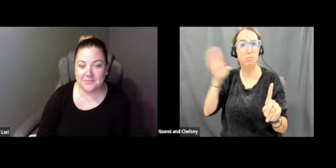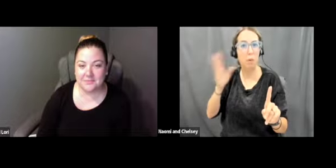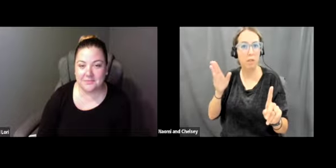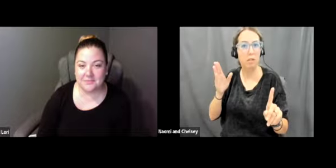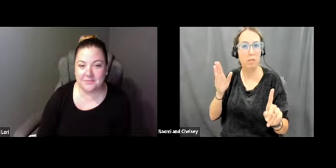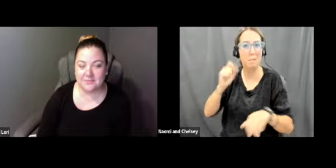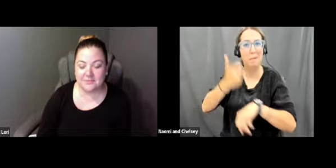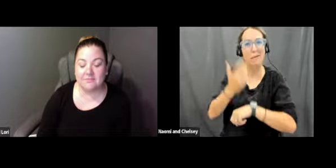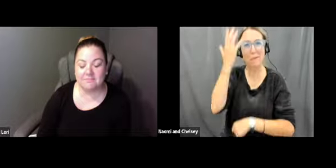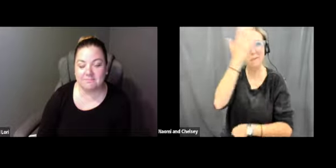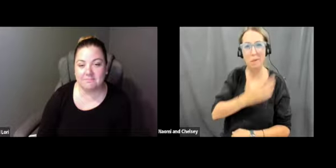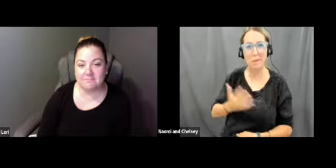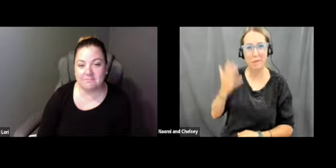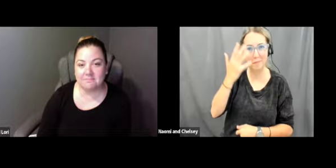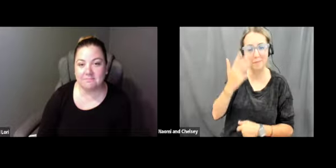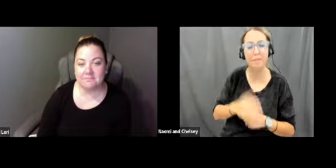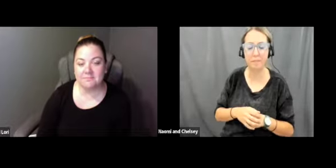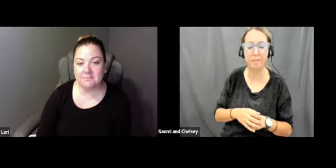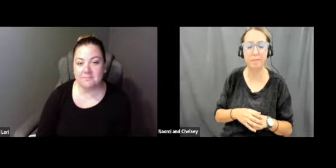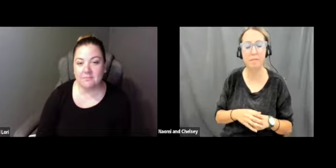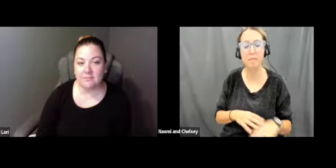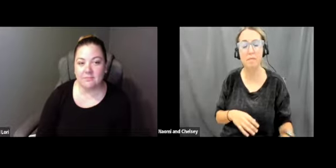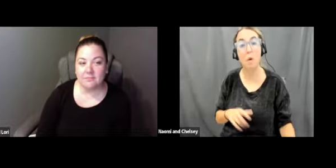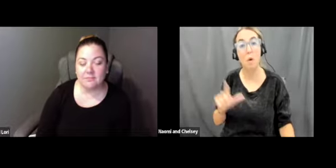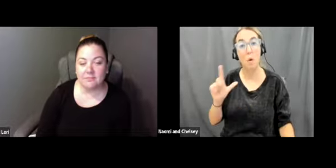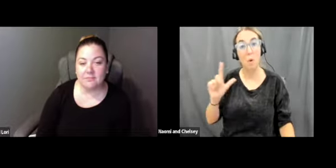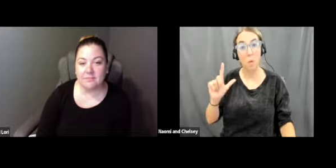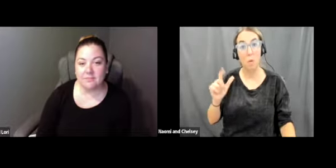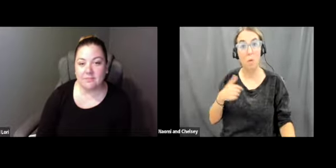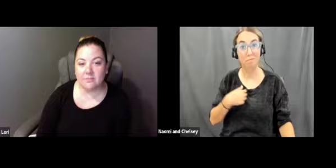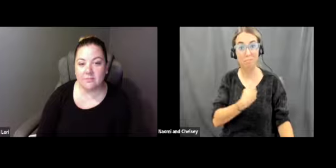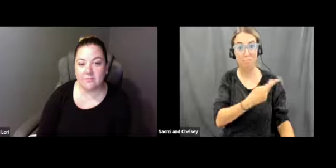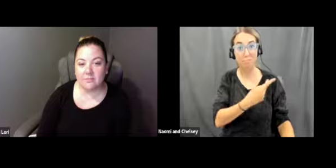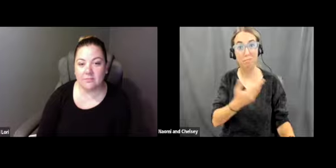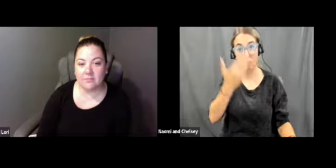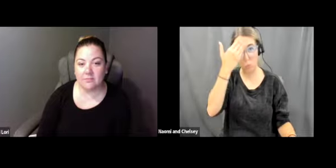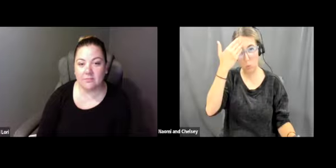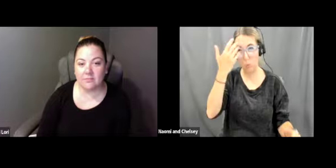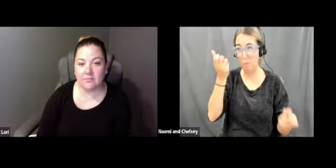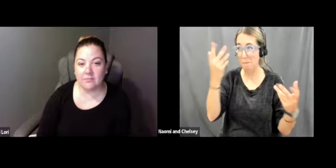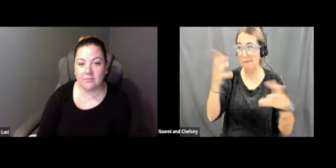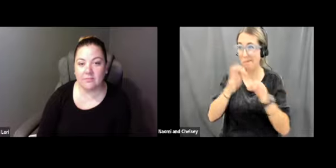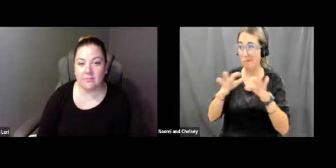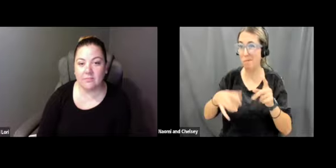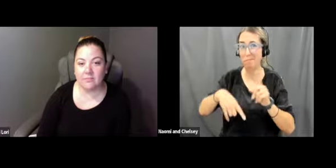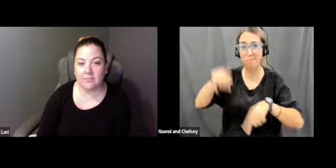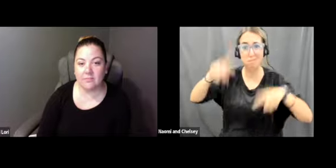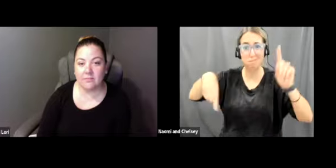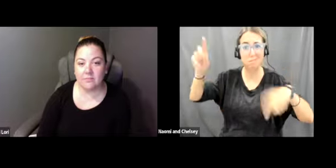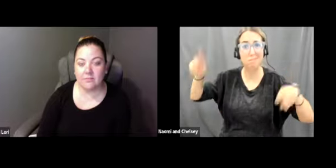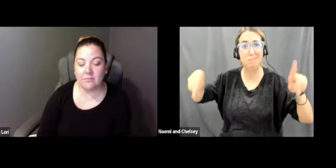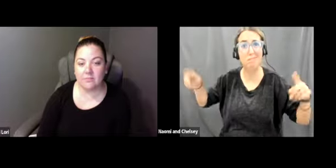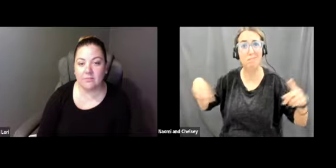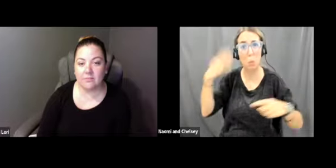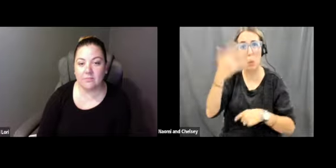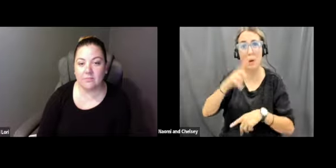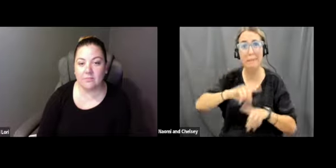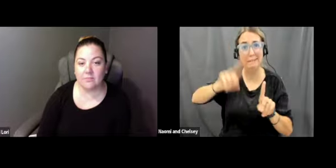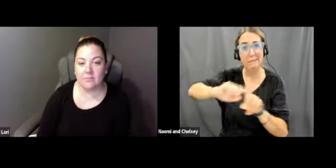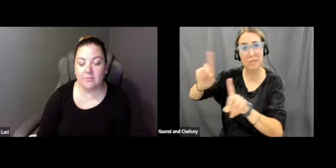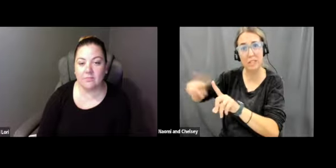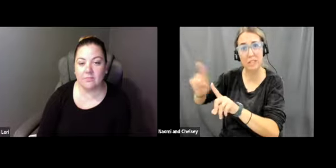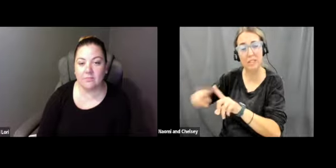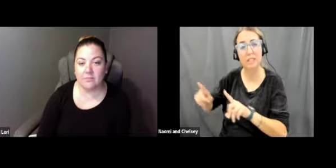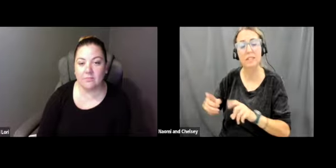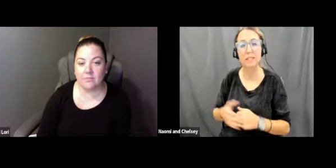and I know interpreters of all shapes and sizes and colors, and they're all received differently. For me, the